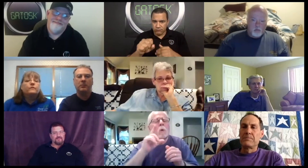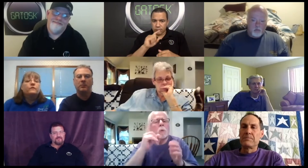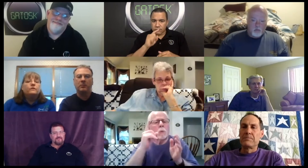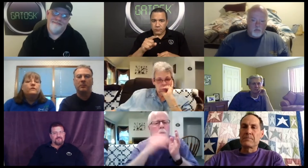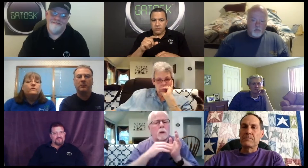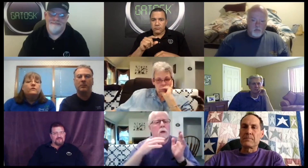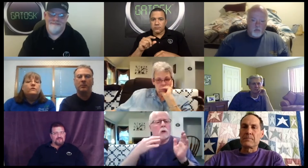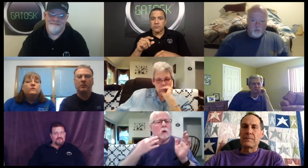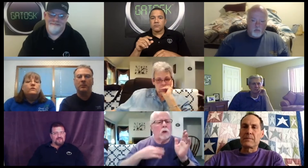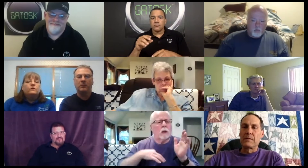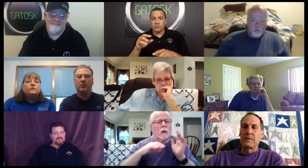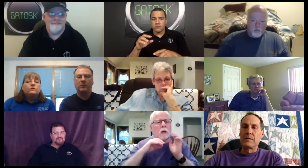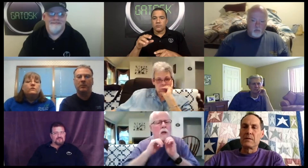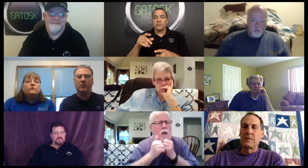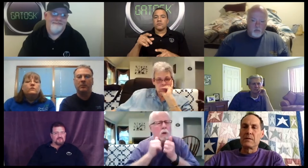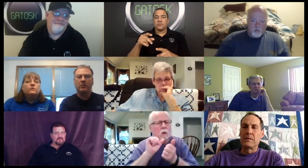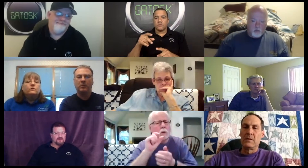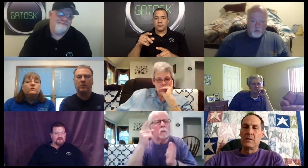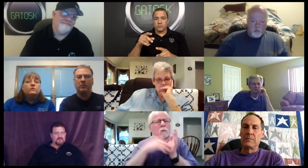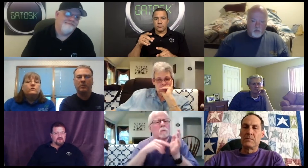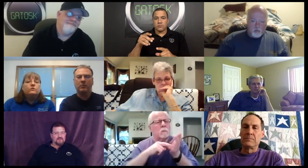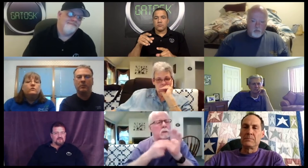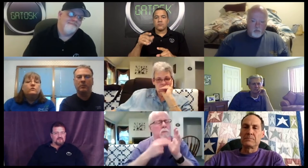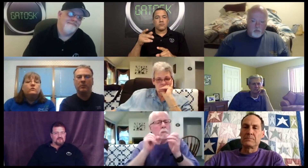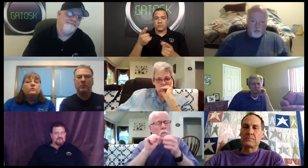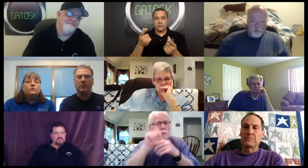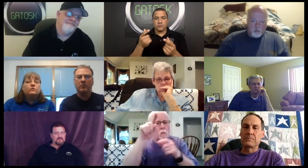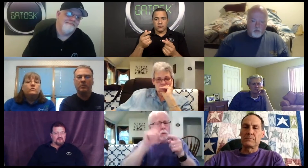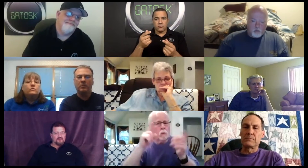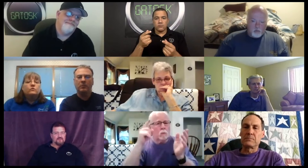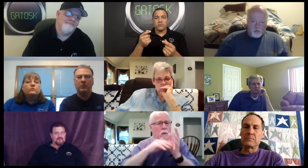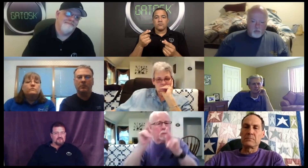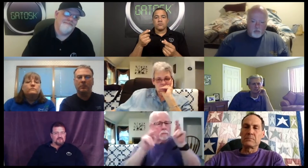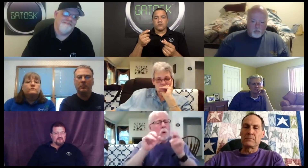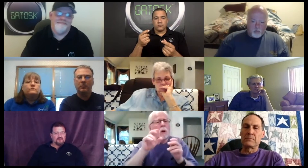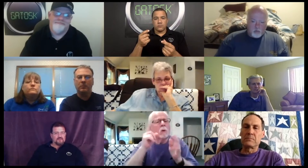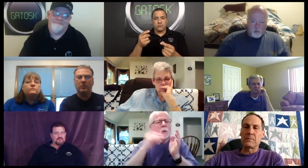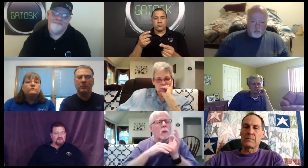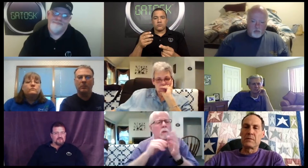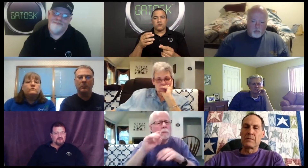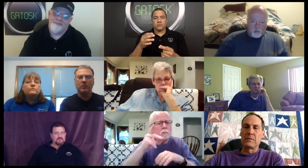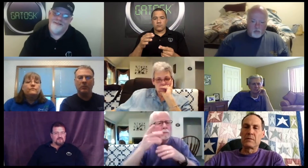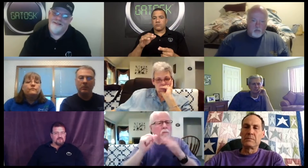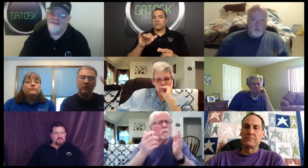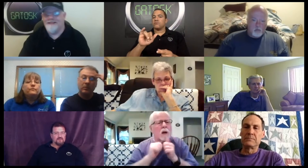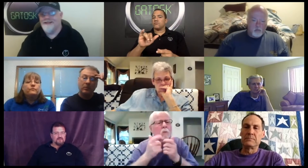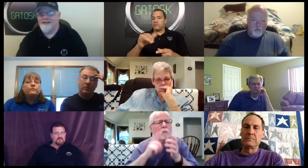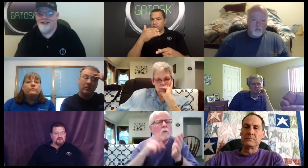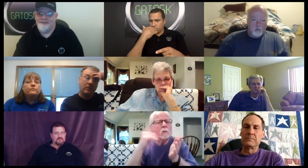to interrupt. So 1,000 credits, how does that mean? That sends to 1,000 people,